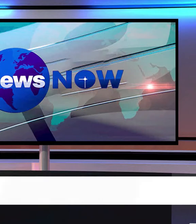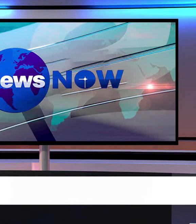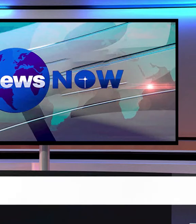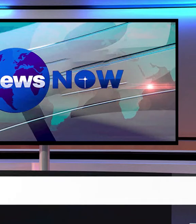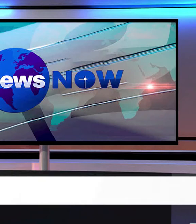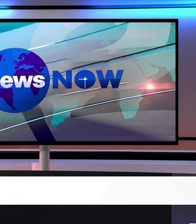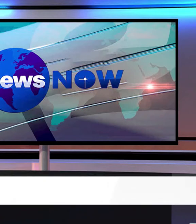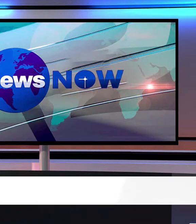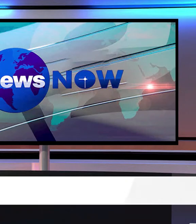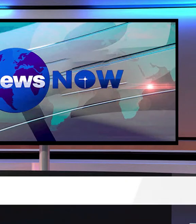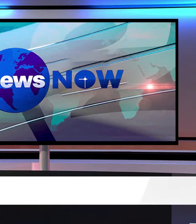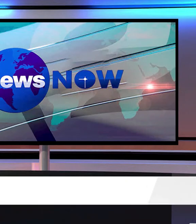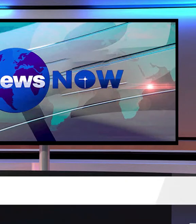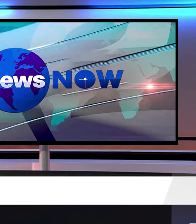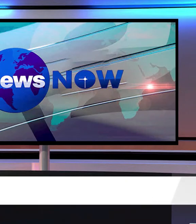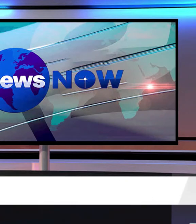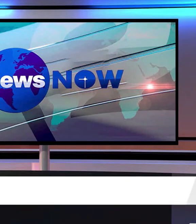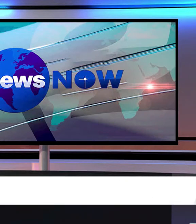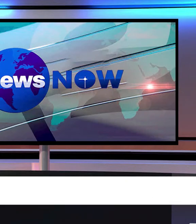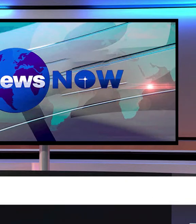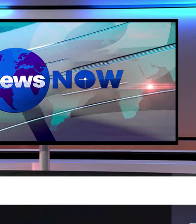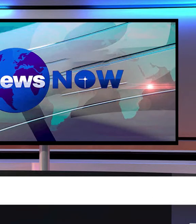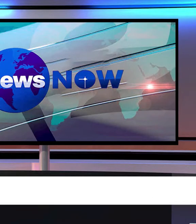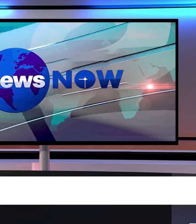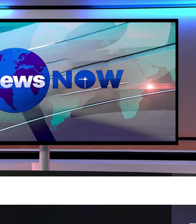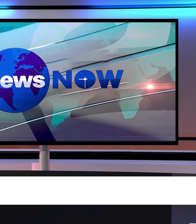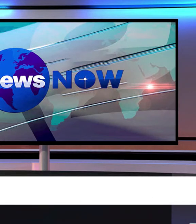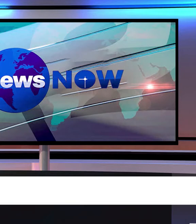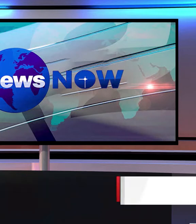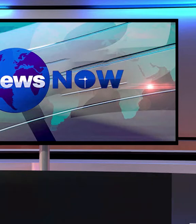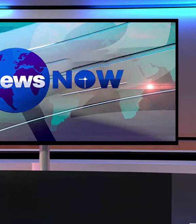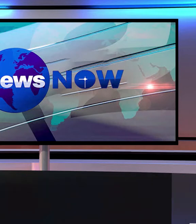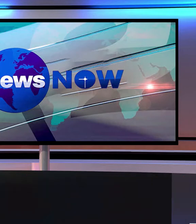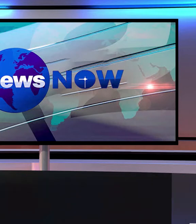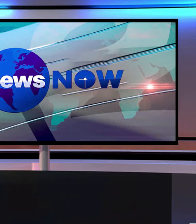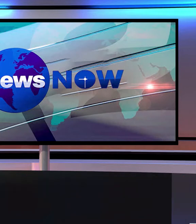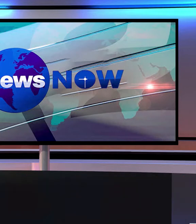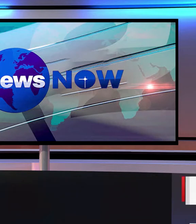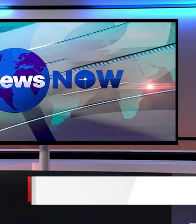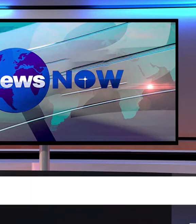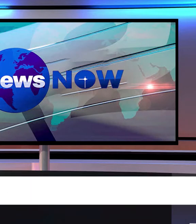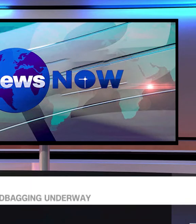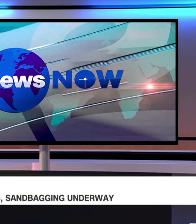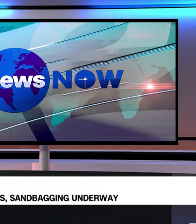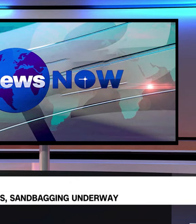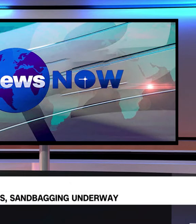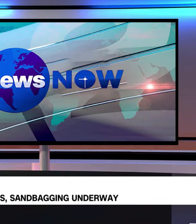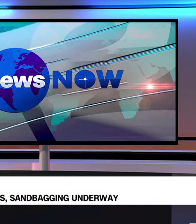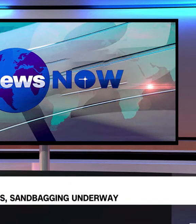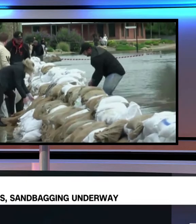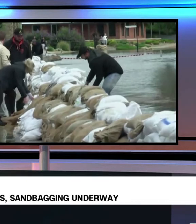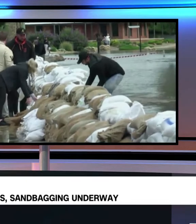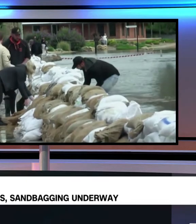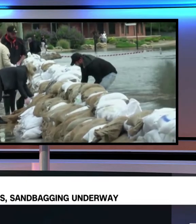An Australian Prime Minister, Anthony Albanese, has travelled to flood-hit Victoria State, including the city of Melbourne, as